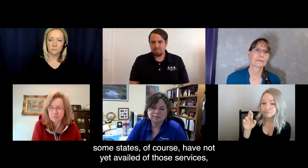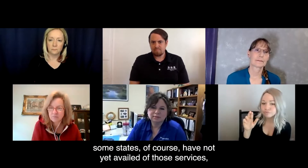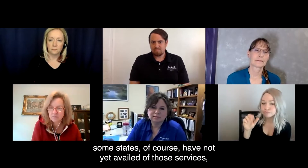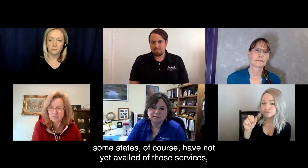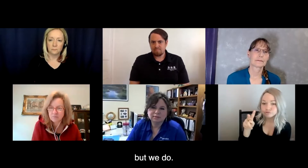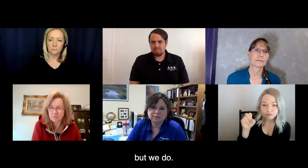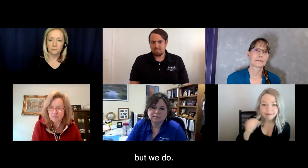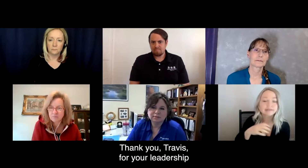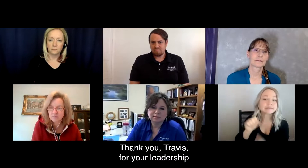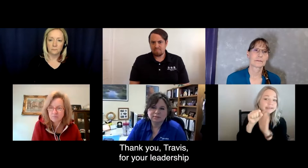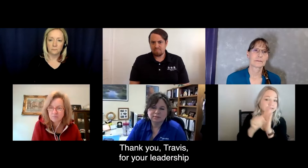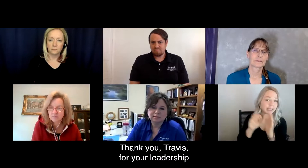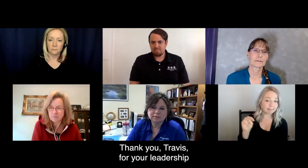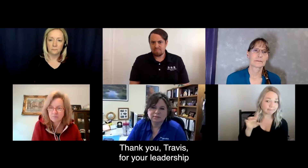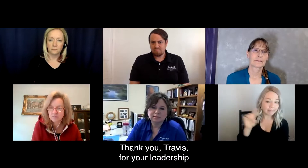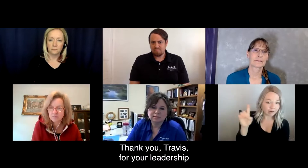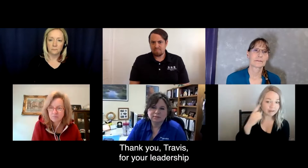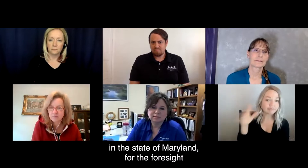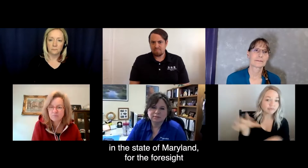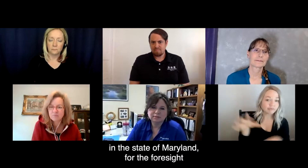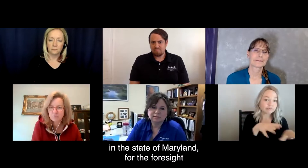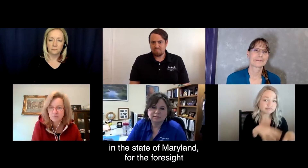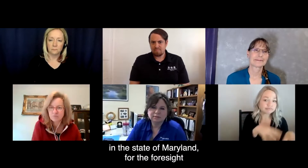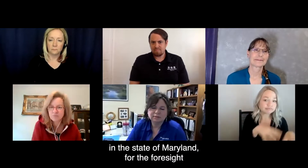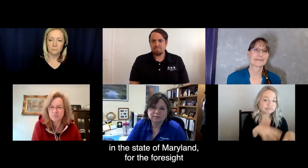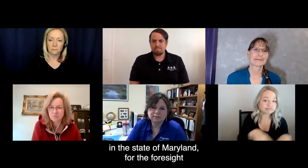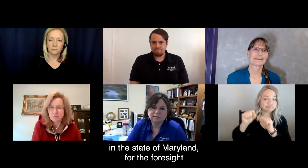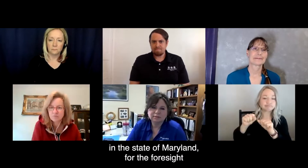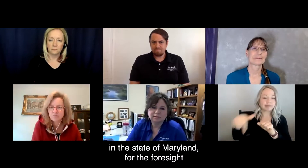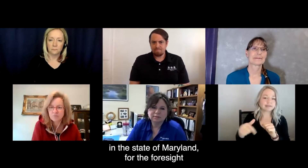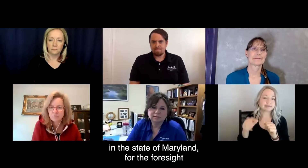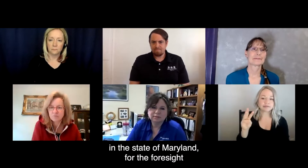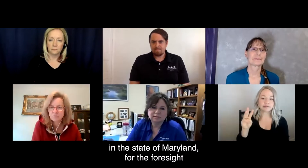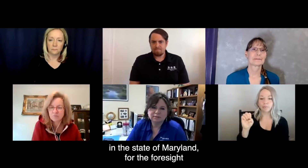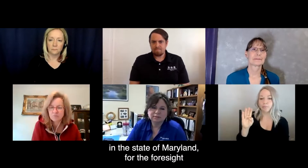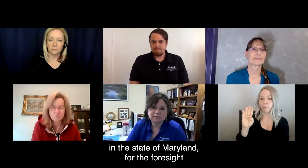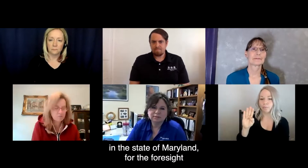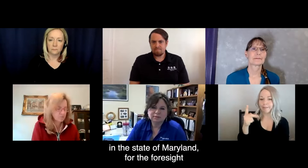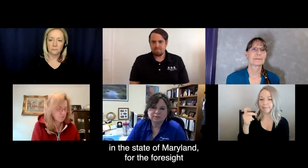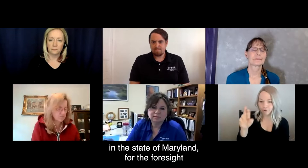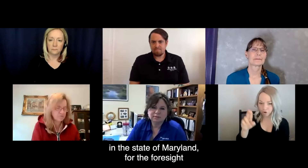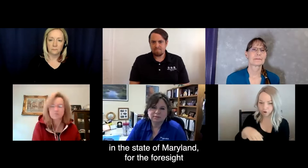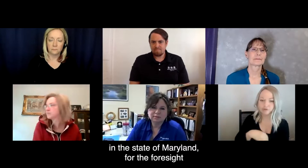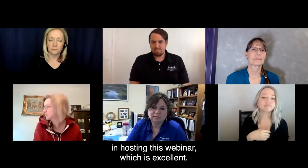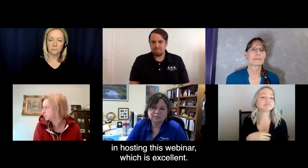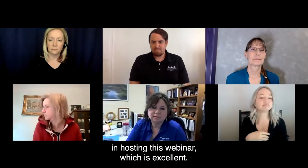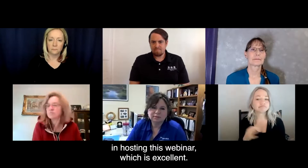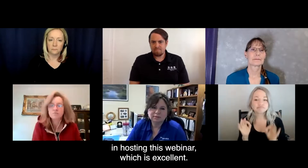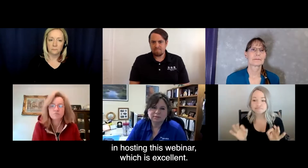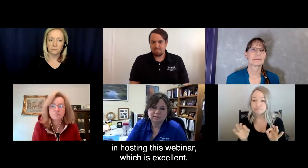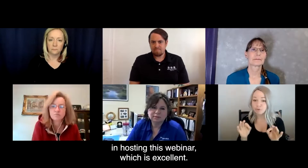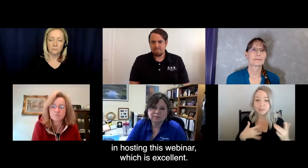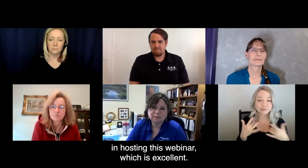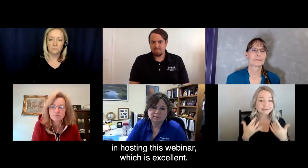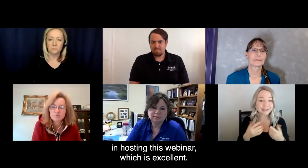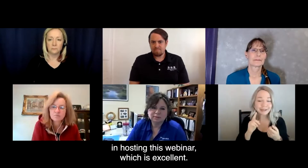those services, but we do thank you, Travis, for your leadership in the state of Maryland, for the foresight in hosting